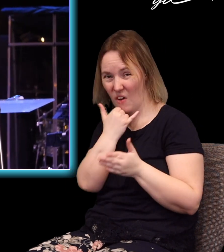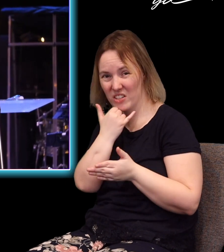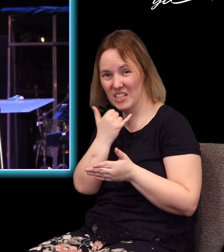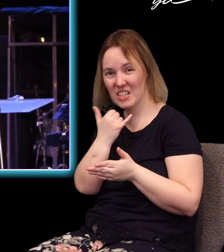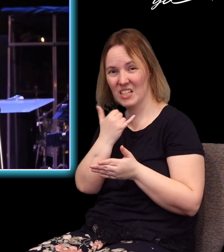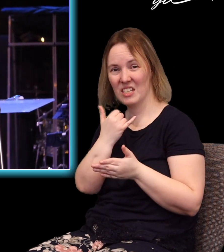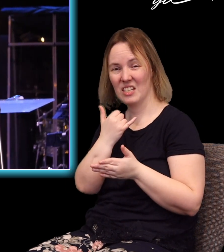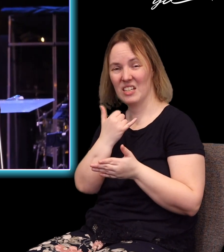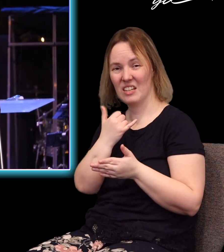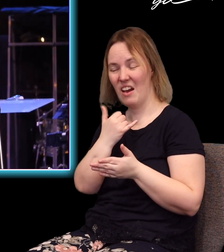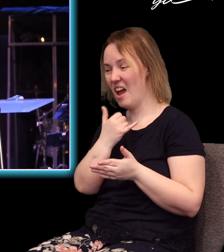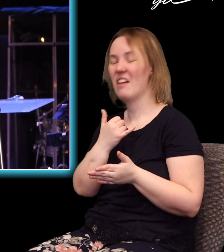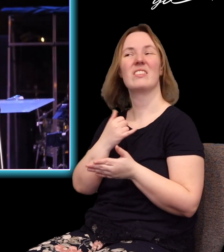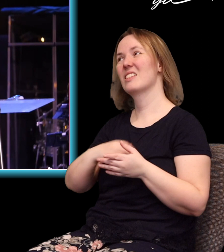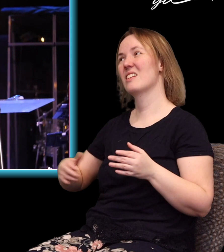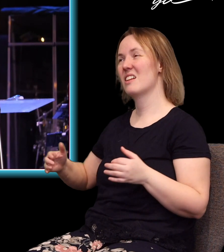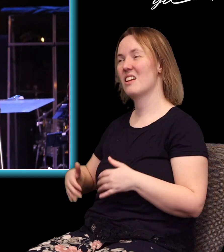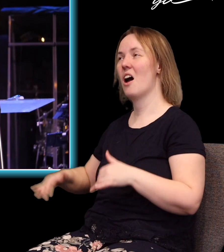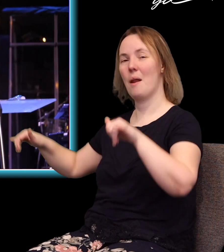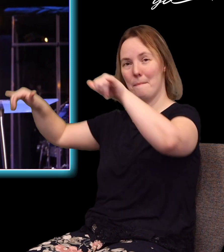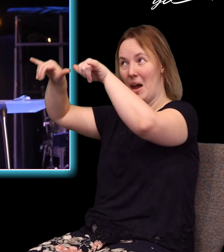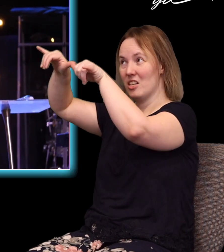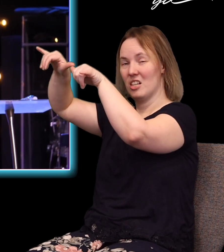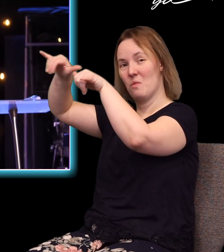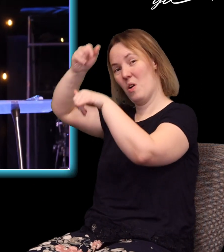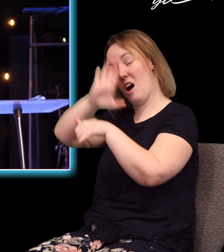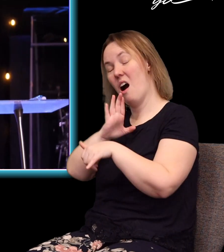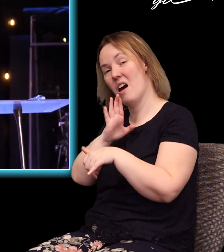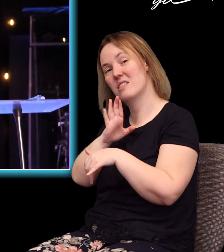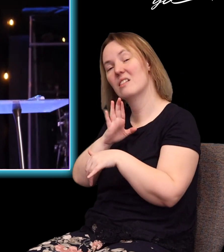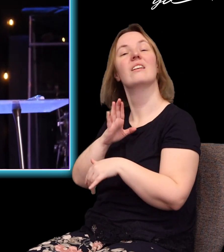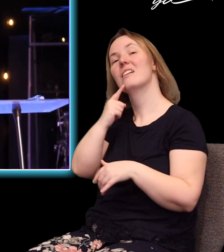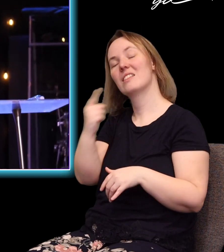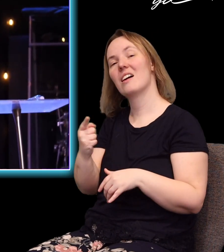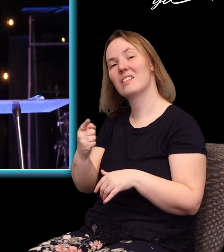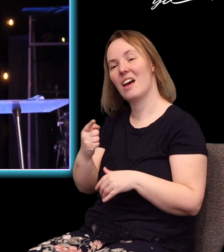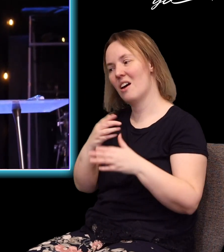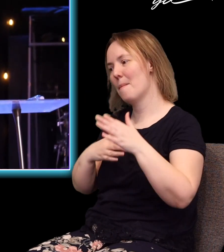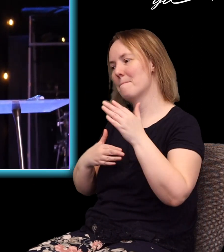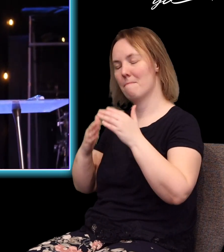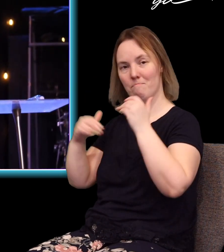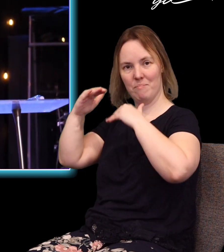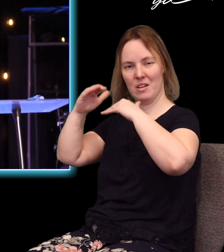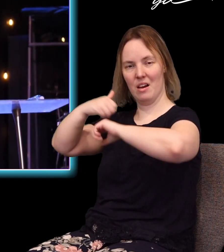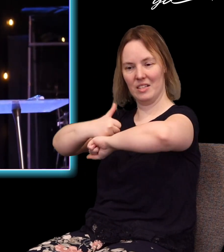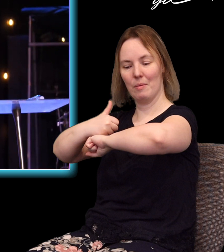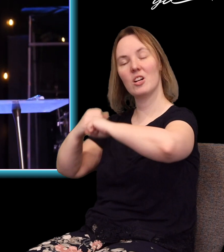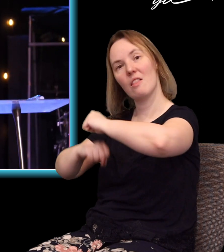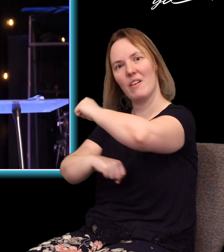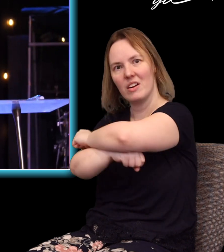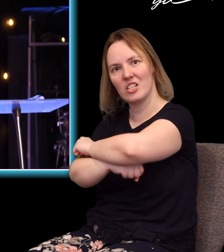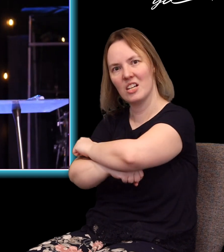faulty, if it's not lined up to what God says, if it's not built on a foundation that is unshakable, then what you're going to discover